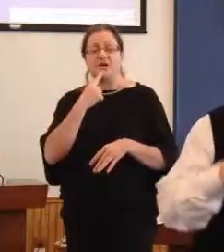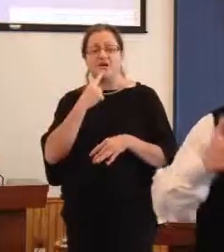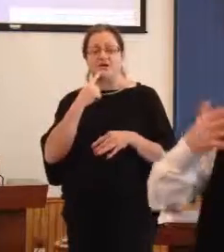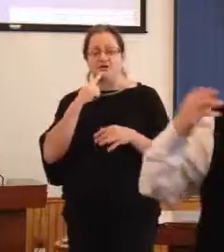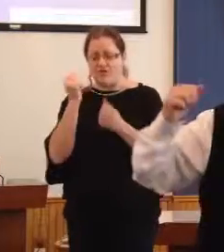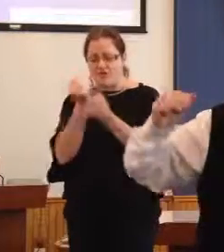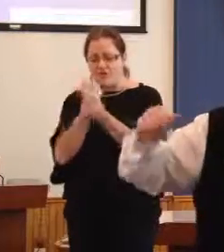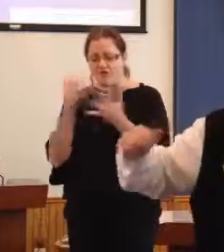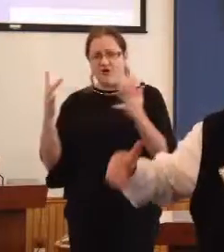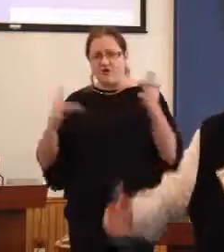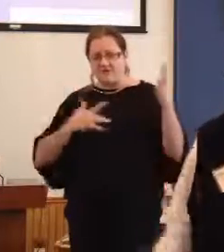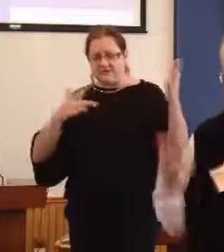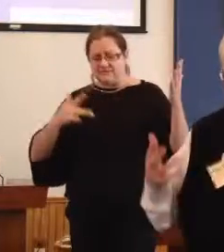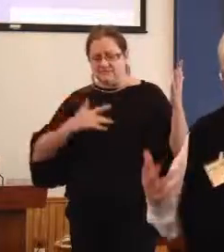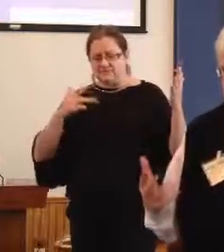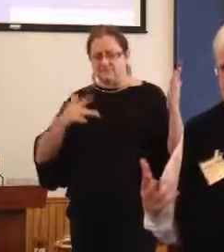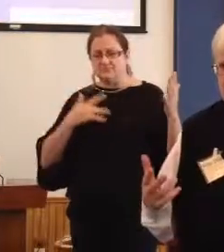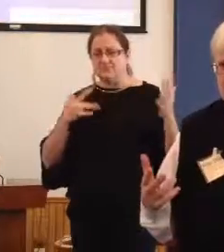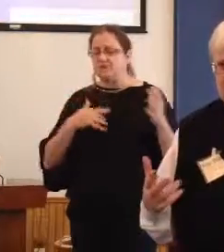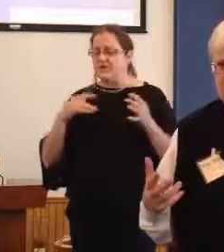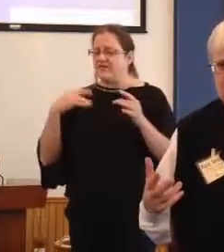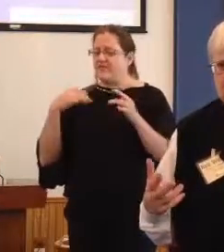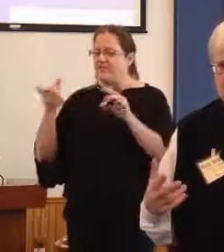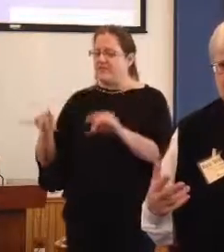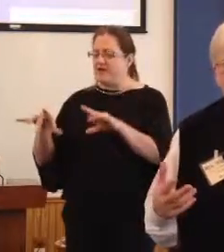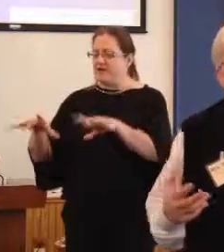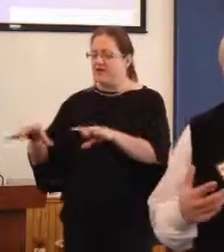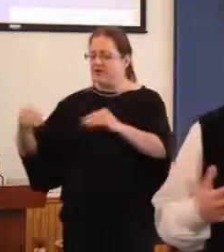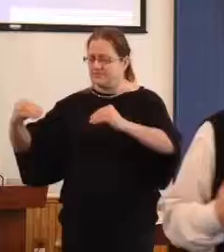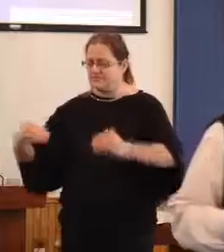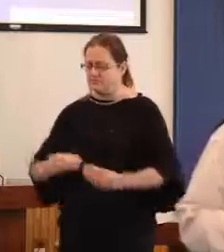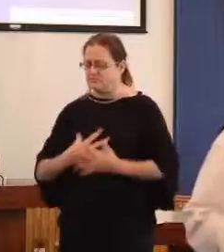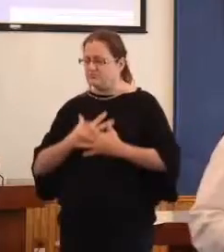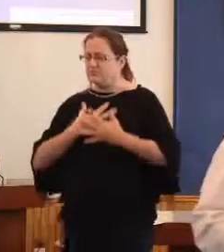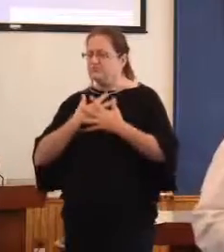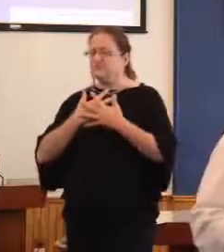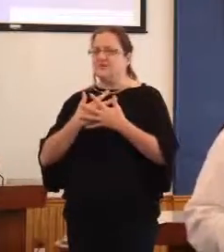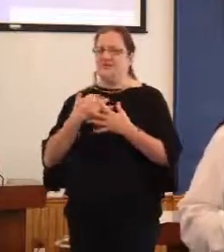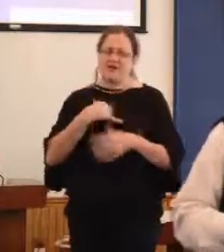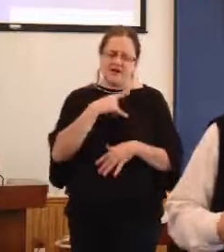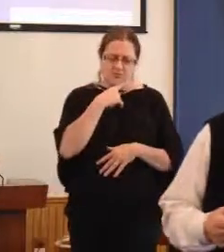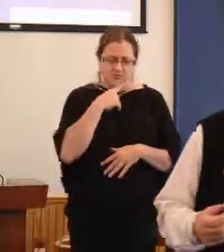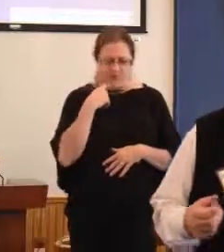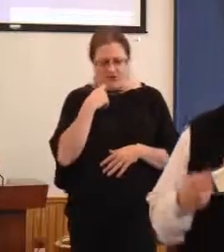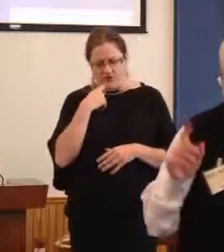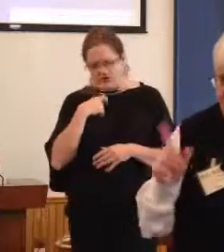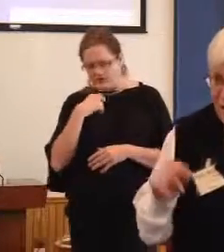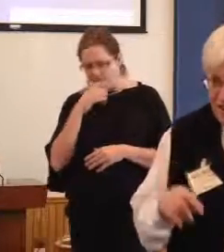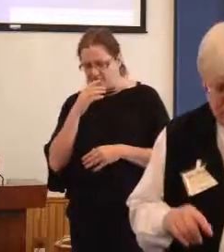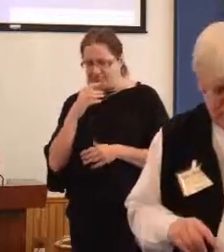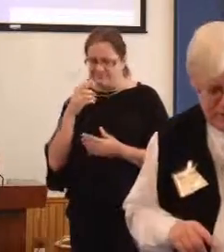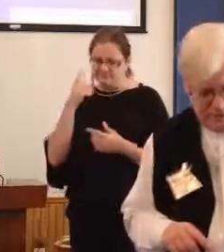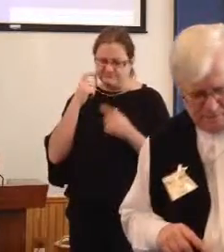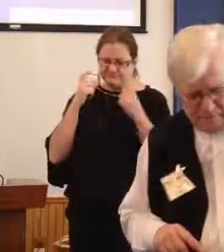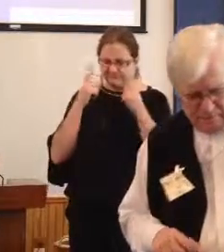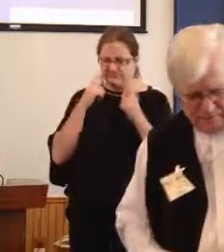Miracles that can just lift us out of our mundane, cynical